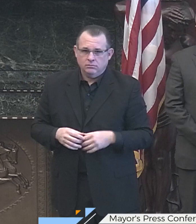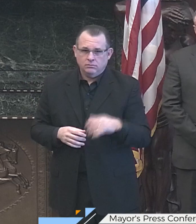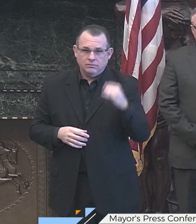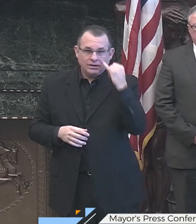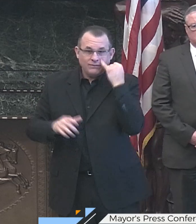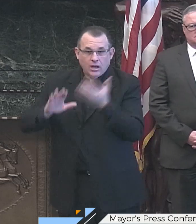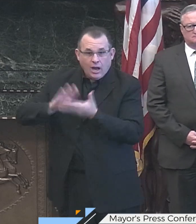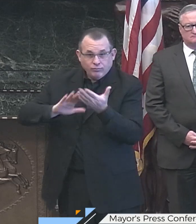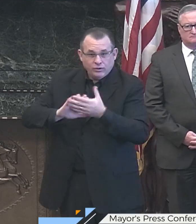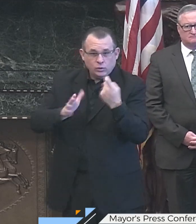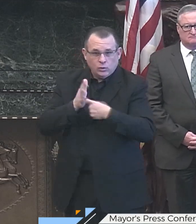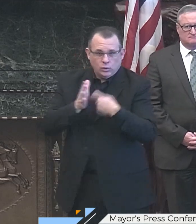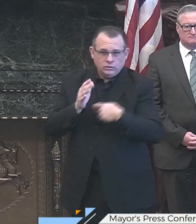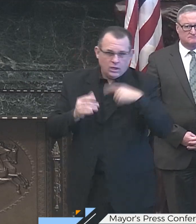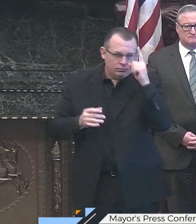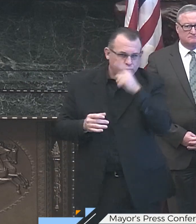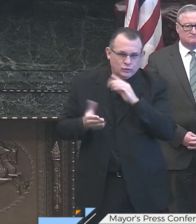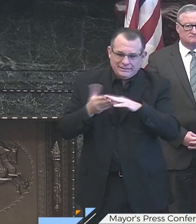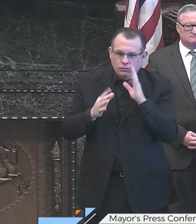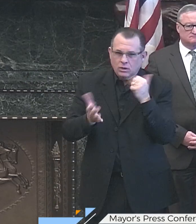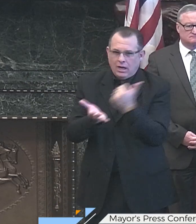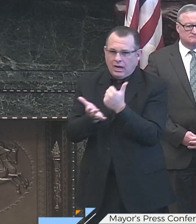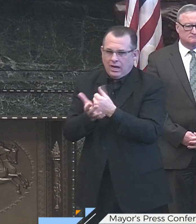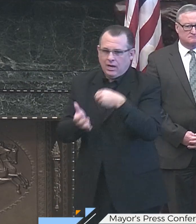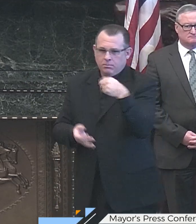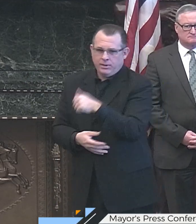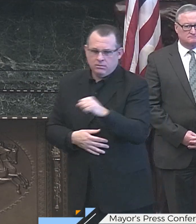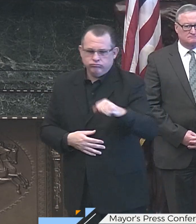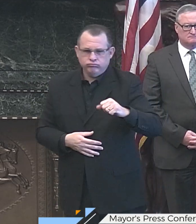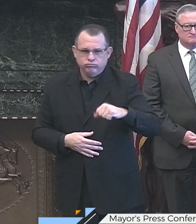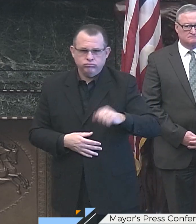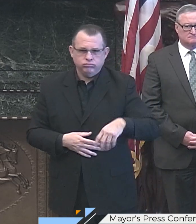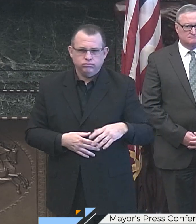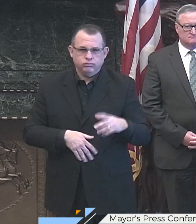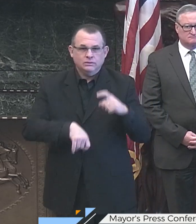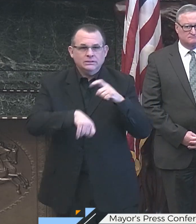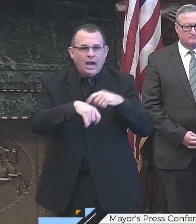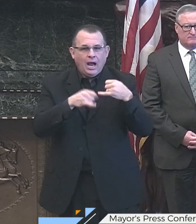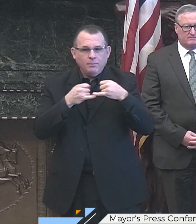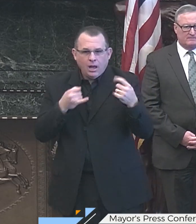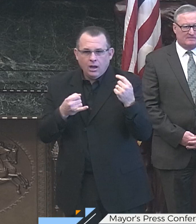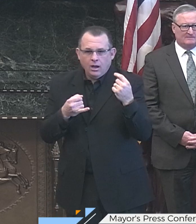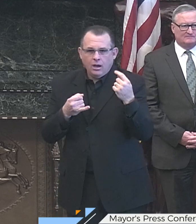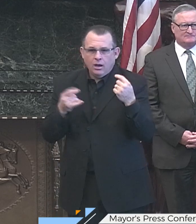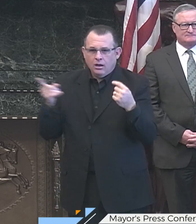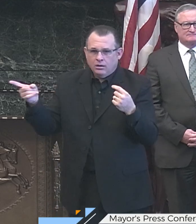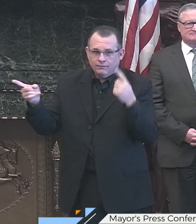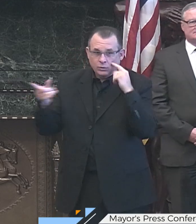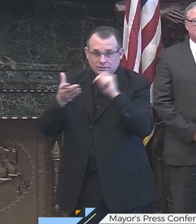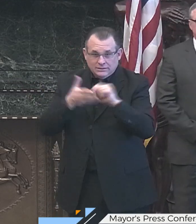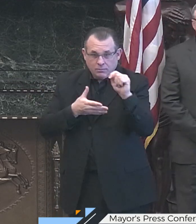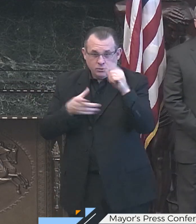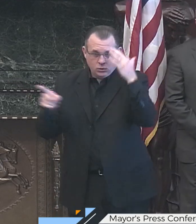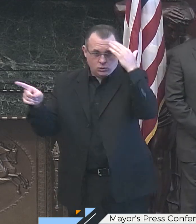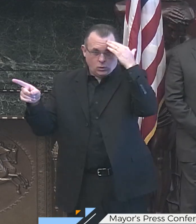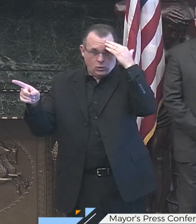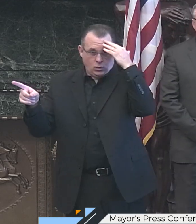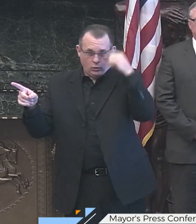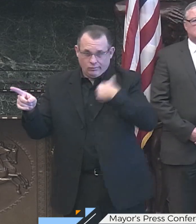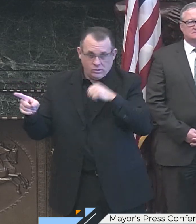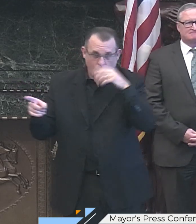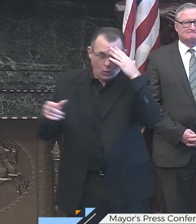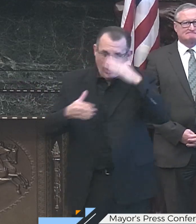As far as timeline, I think Temple understands that the timeline on this is challenging. We honestly don't